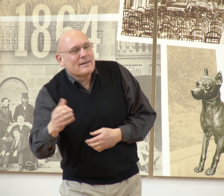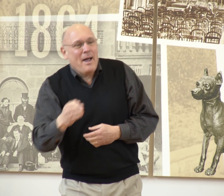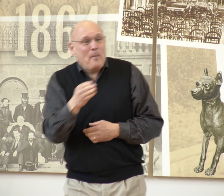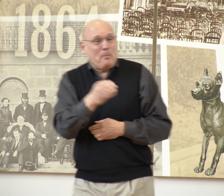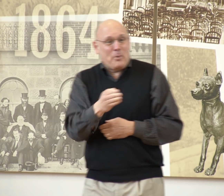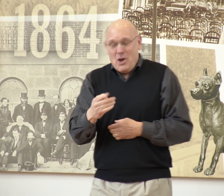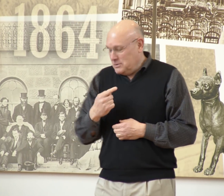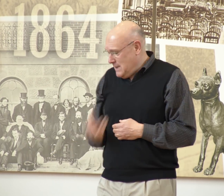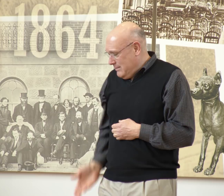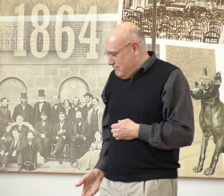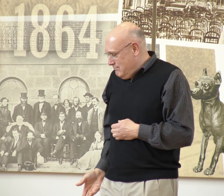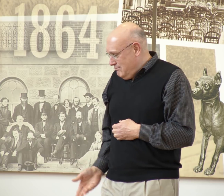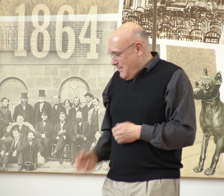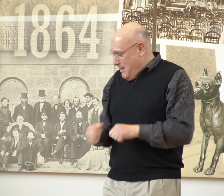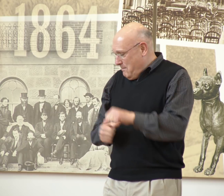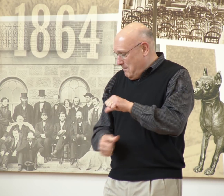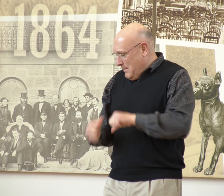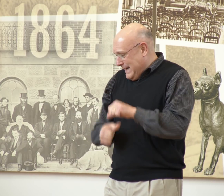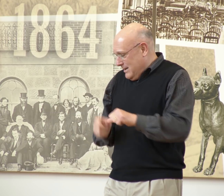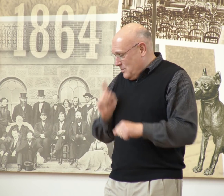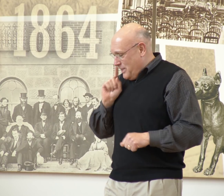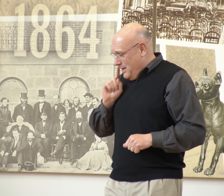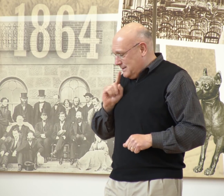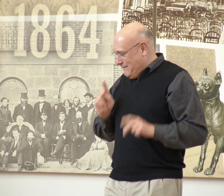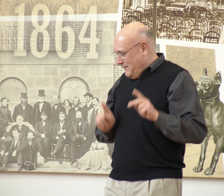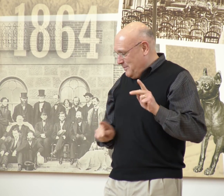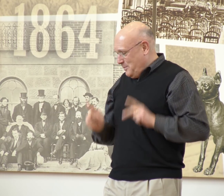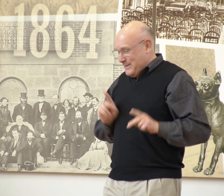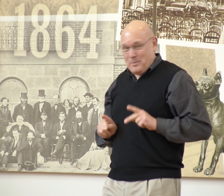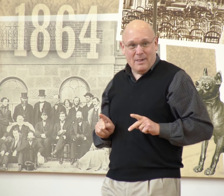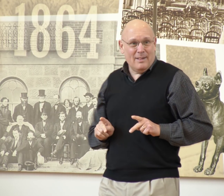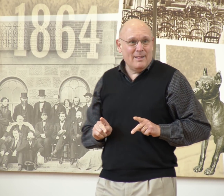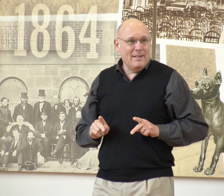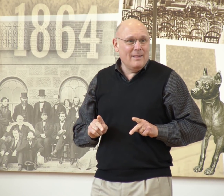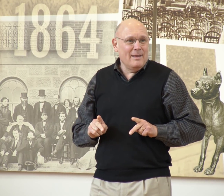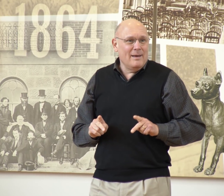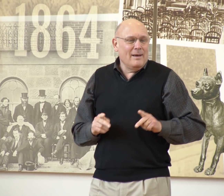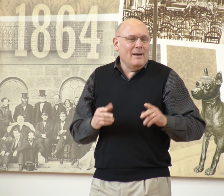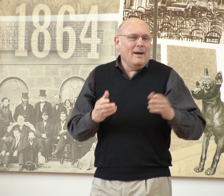and the English? And he said, "Just hang out with deaf people."